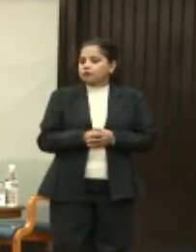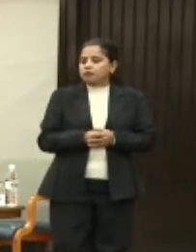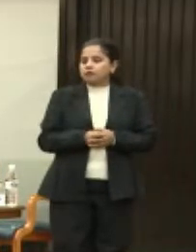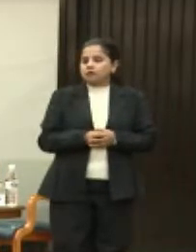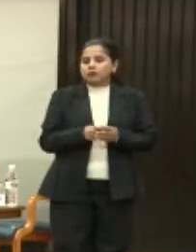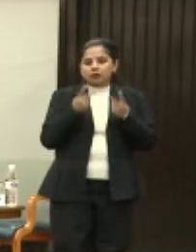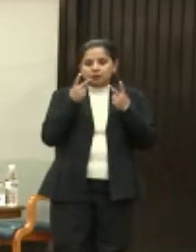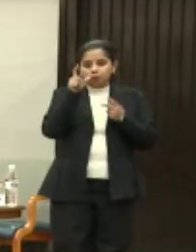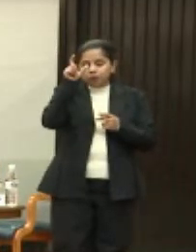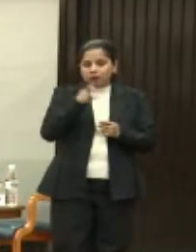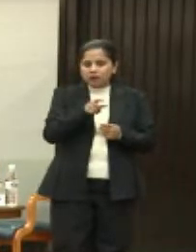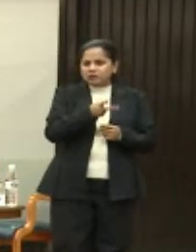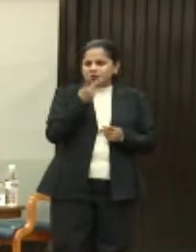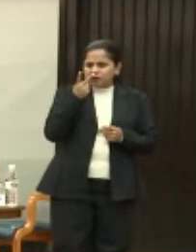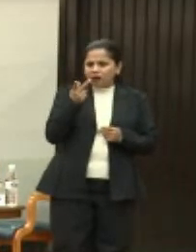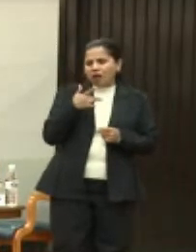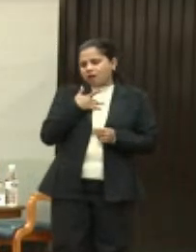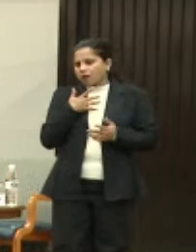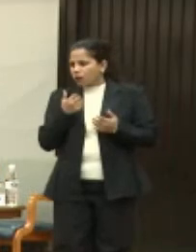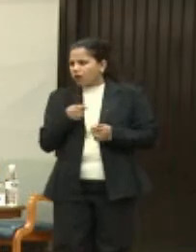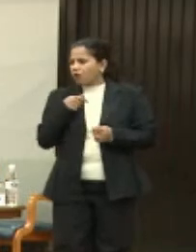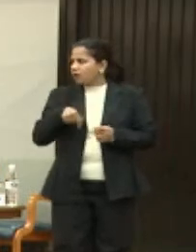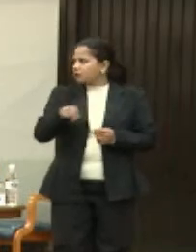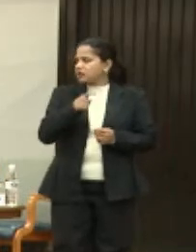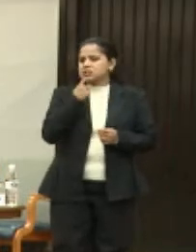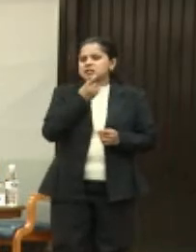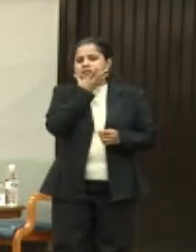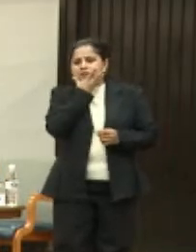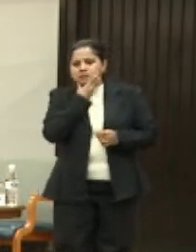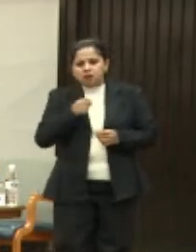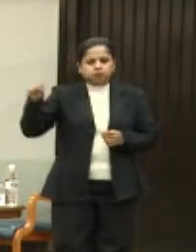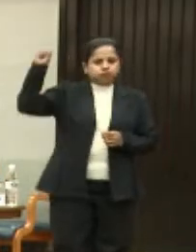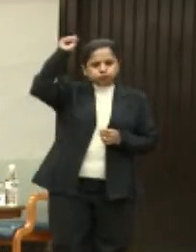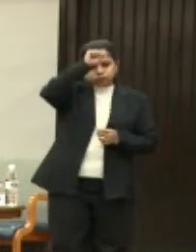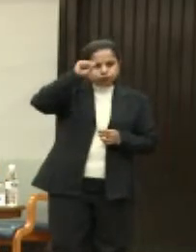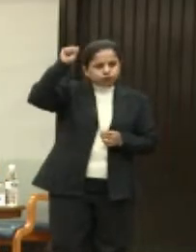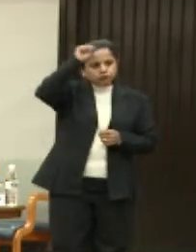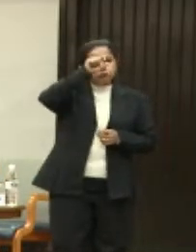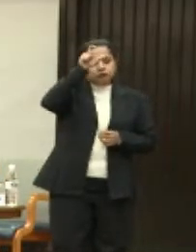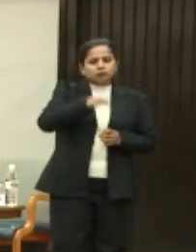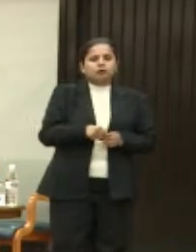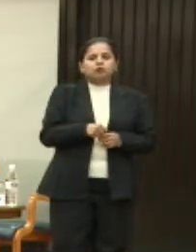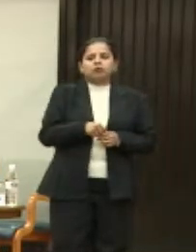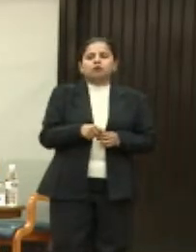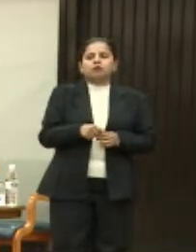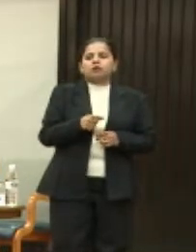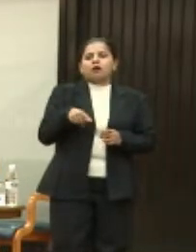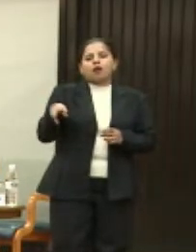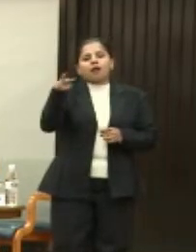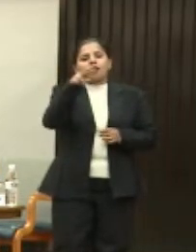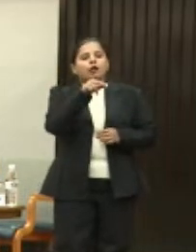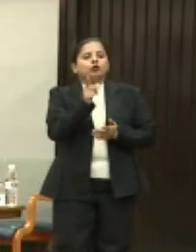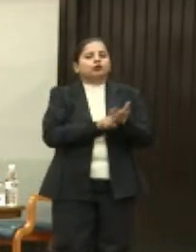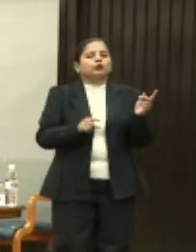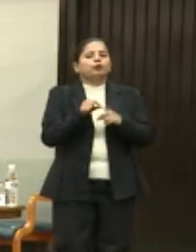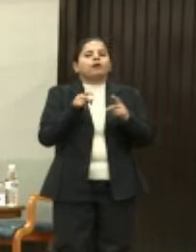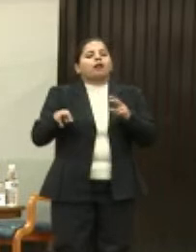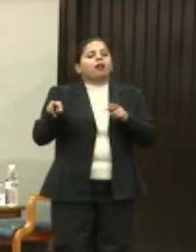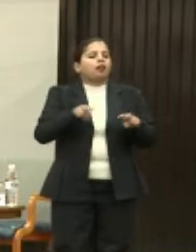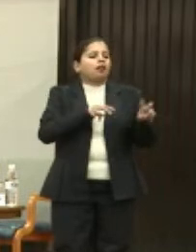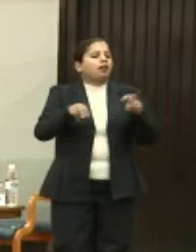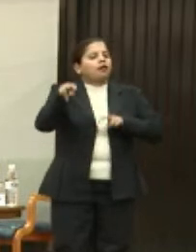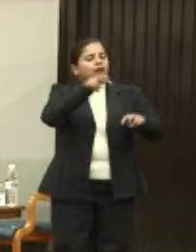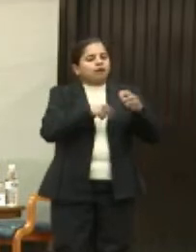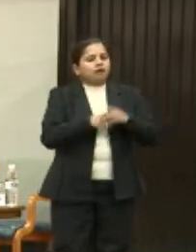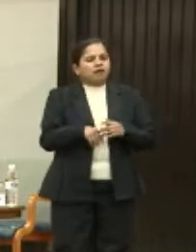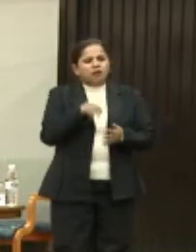Sikh gentleman, flowing white beard, turban, wandering around UP.